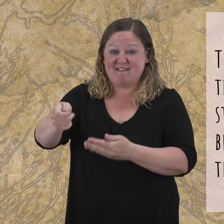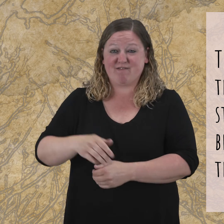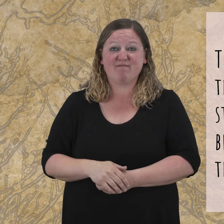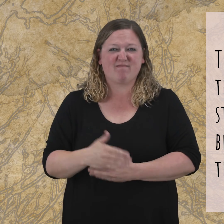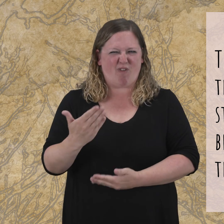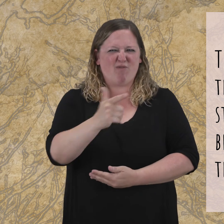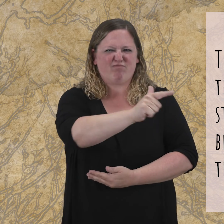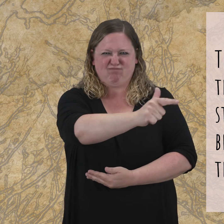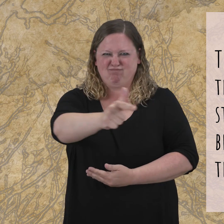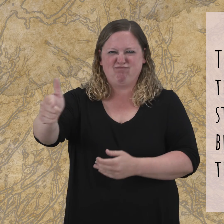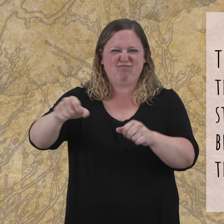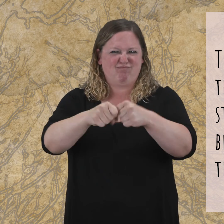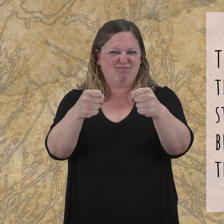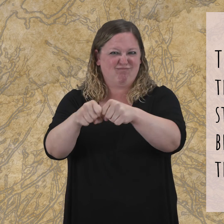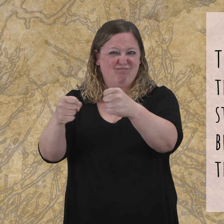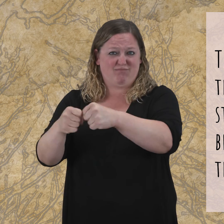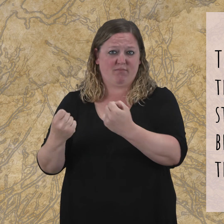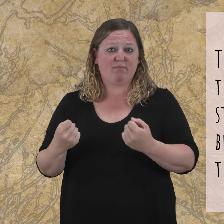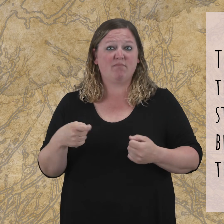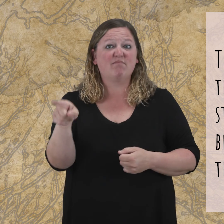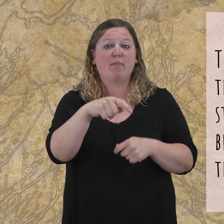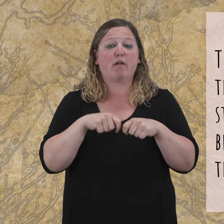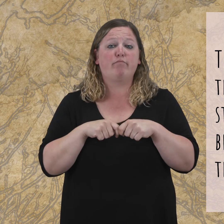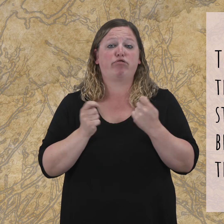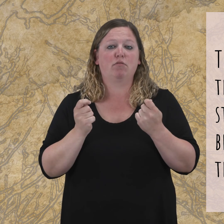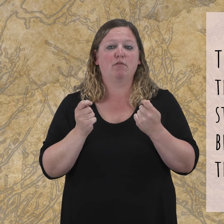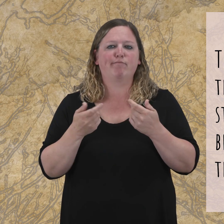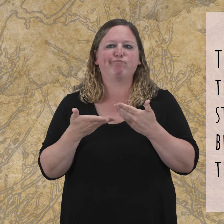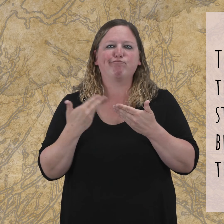one. This they did very easily.